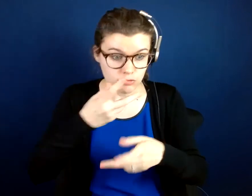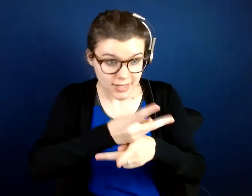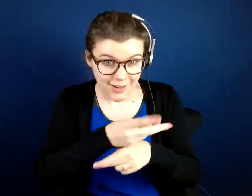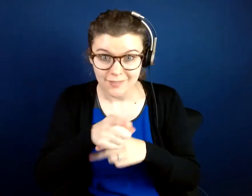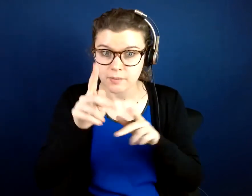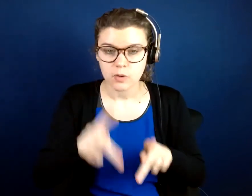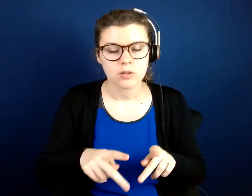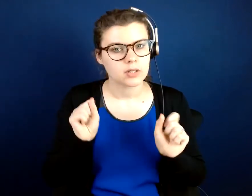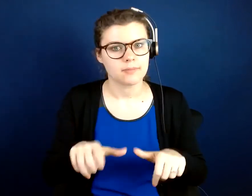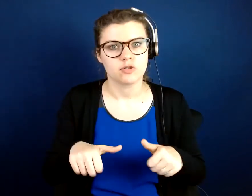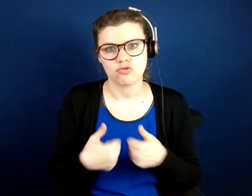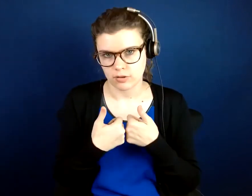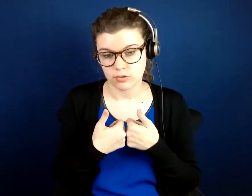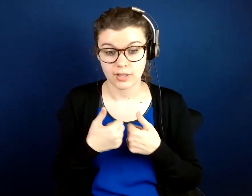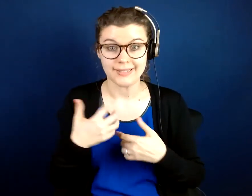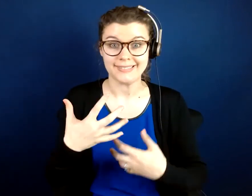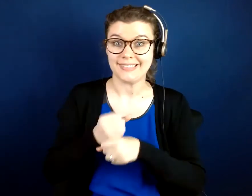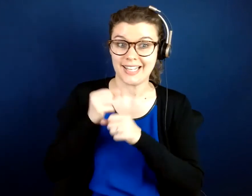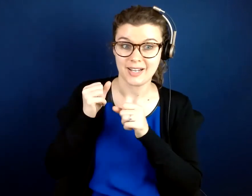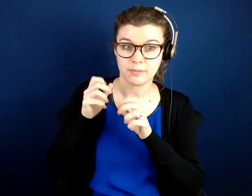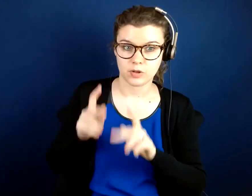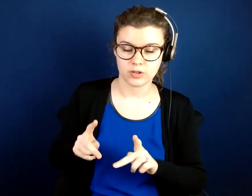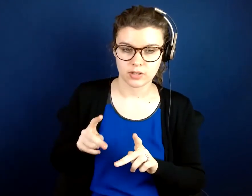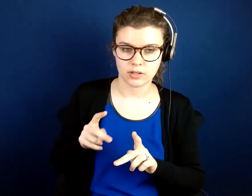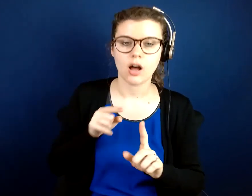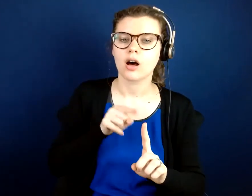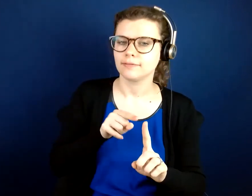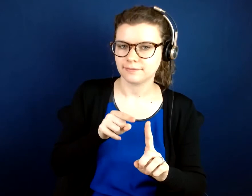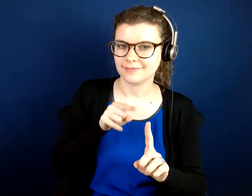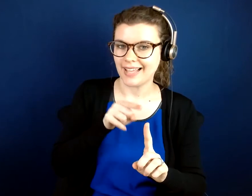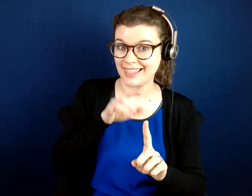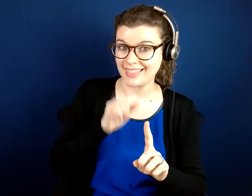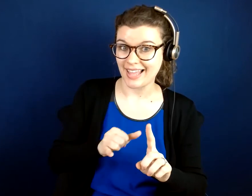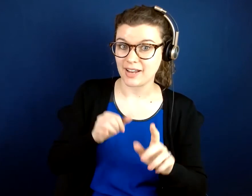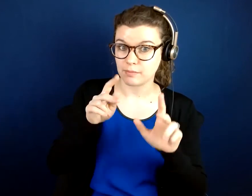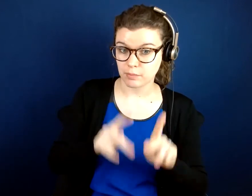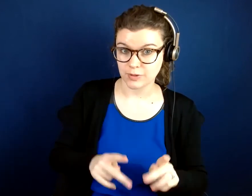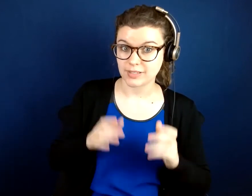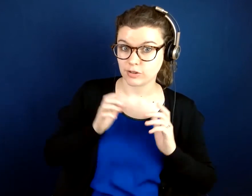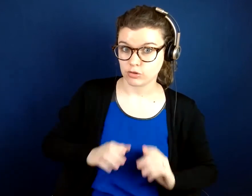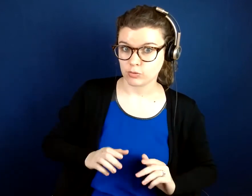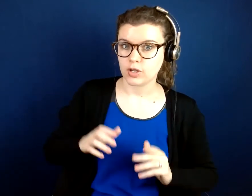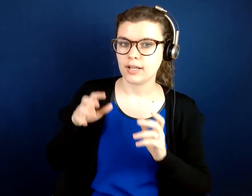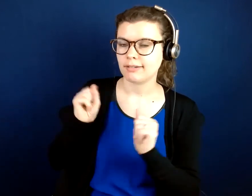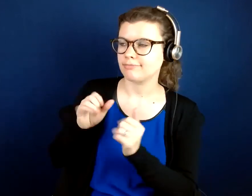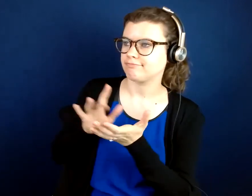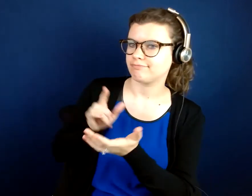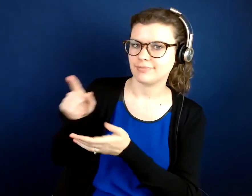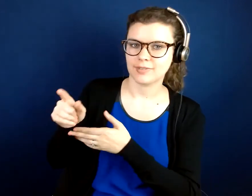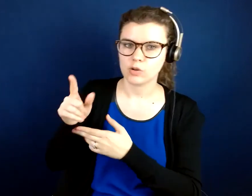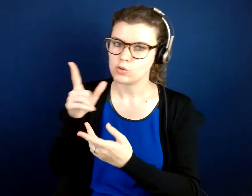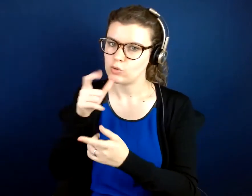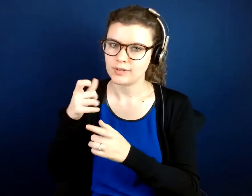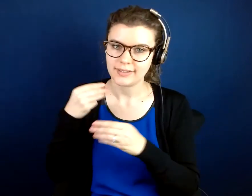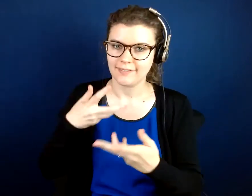get one, it is very important that they don't mistreat their caregiver. So teaching independent living skills to the consumer who may not know that